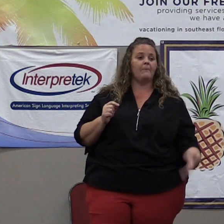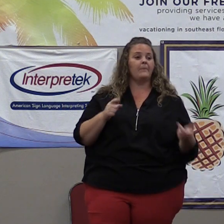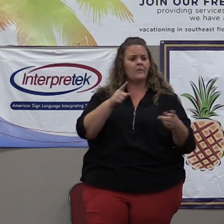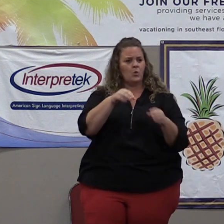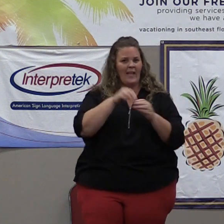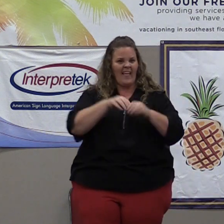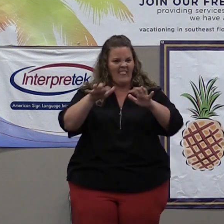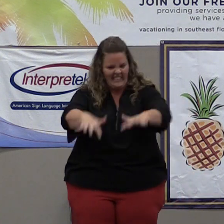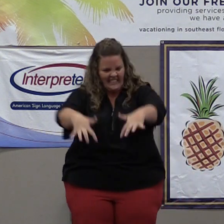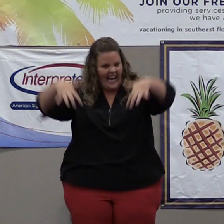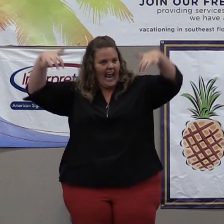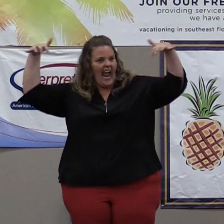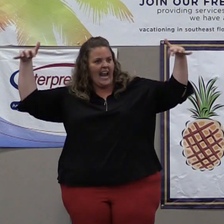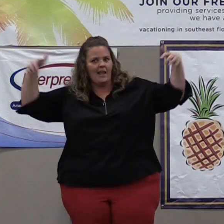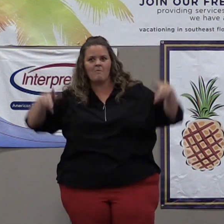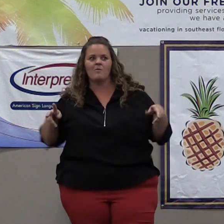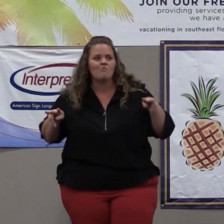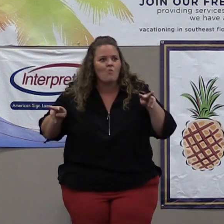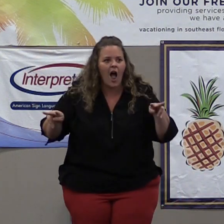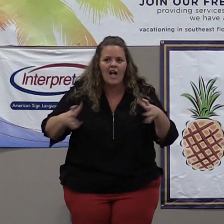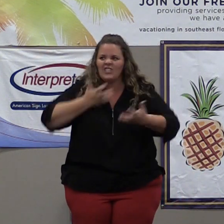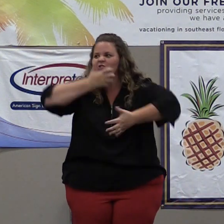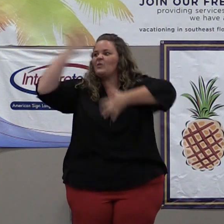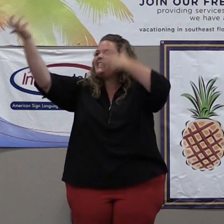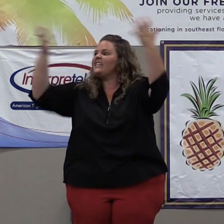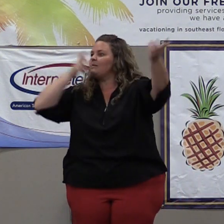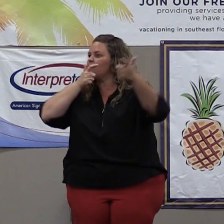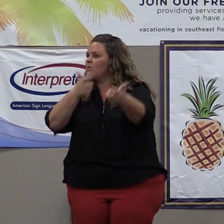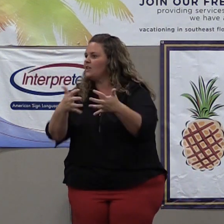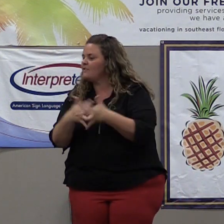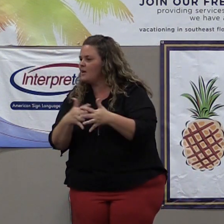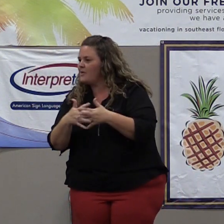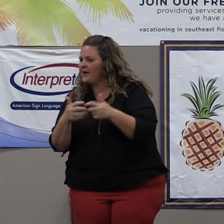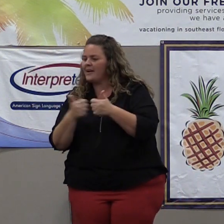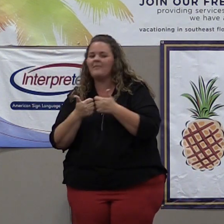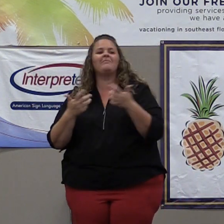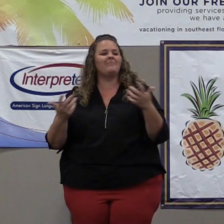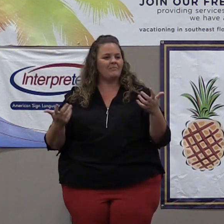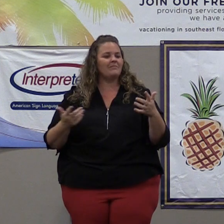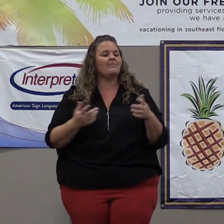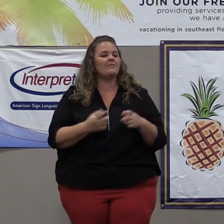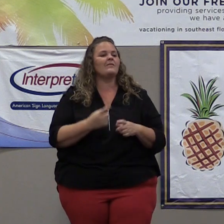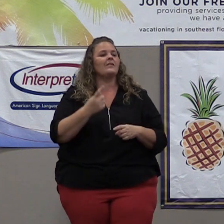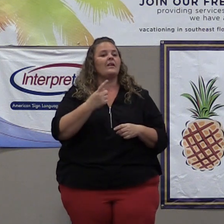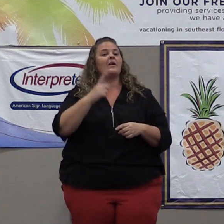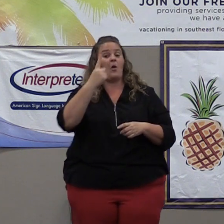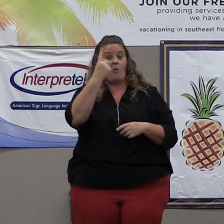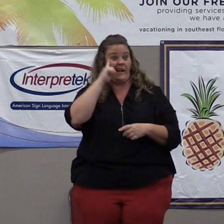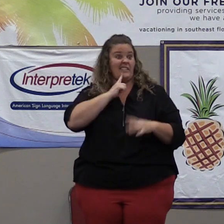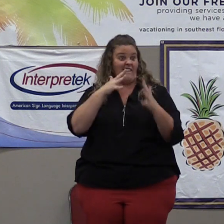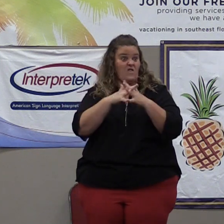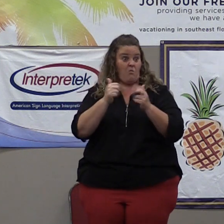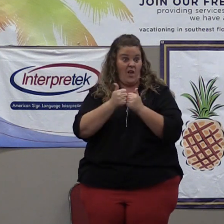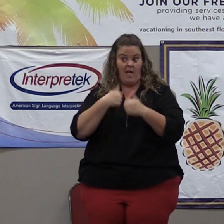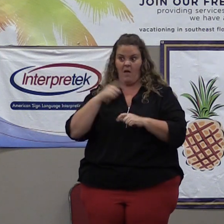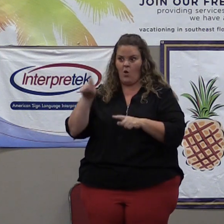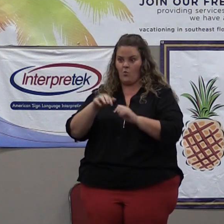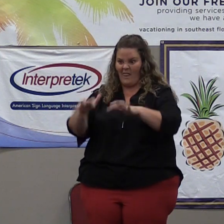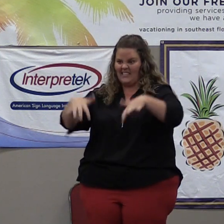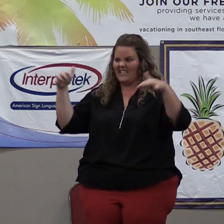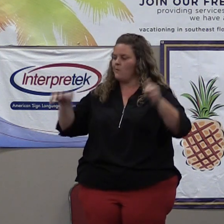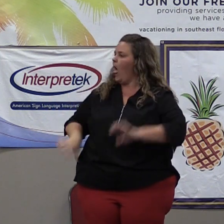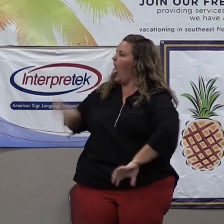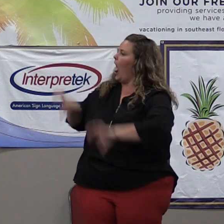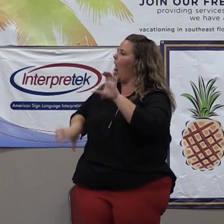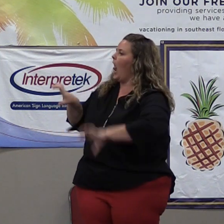in the stadium watching it, screaming? Or were you, as one football game I went to, you're in the stadium talking to